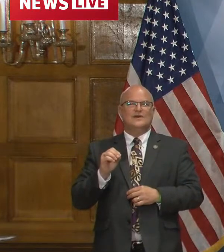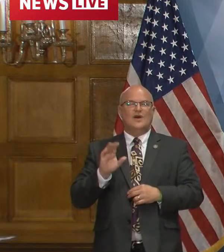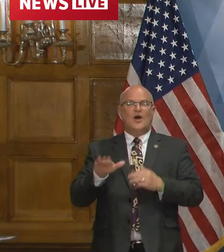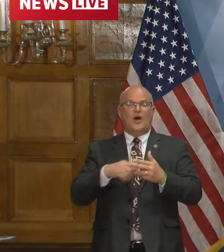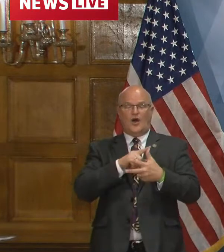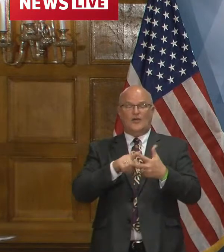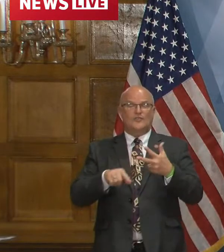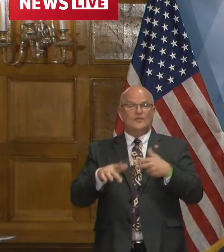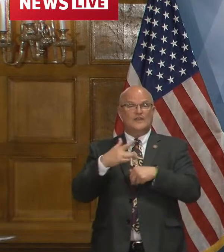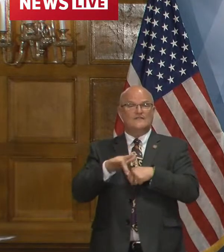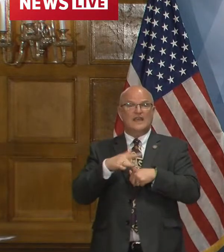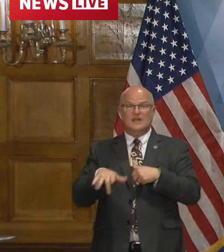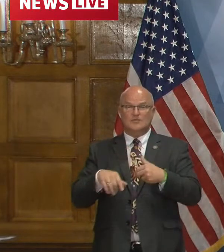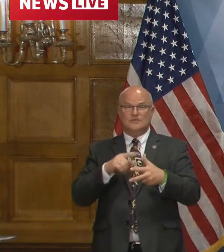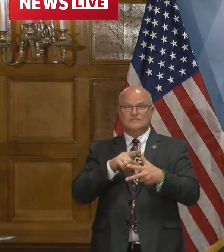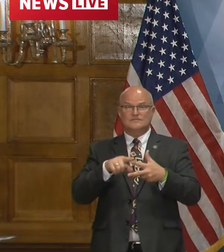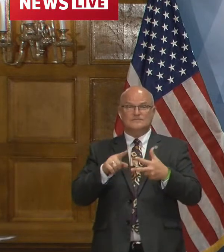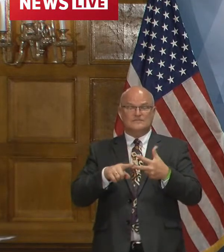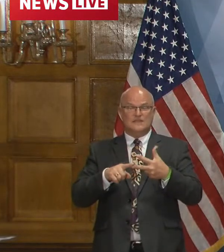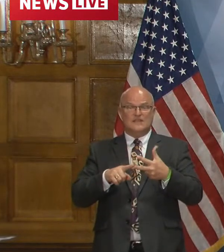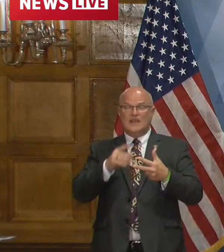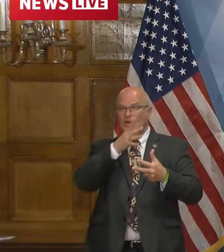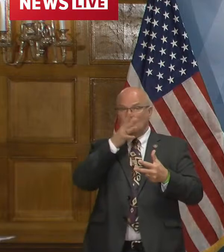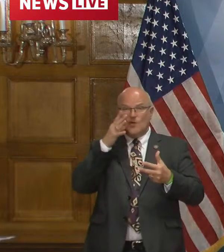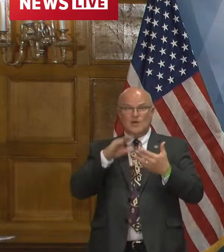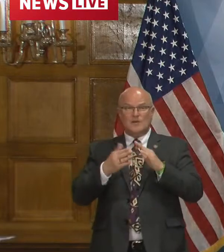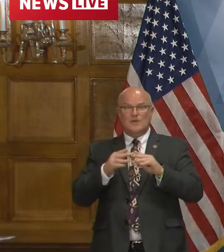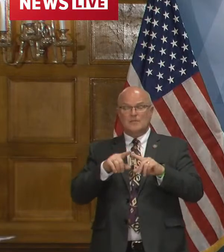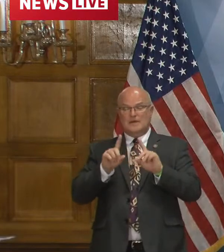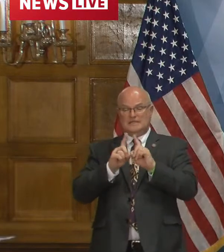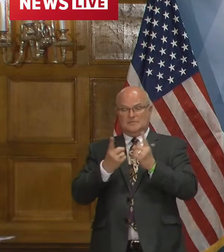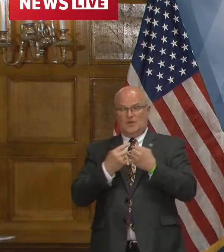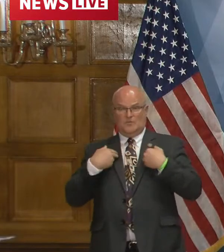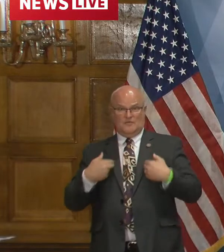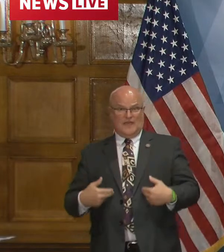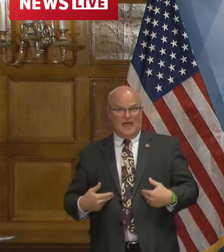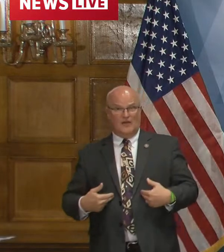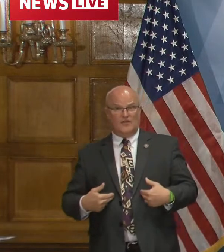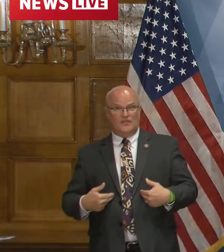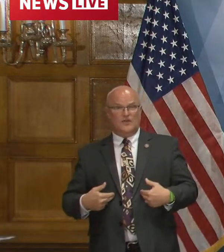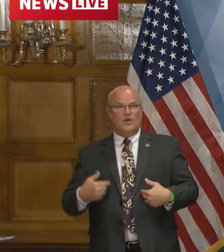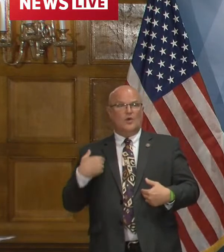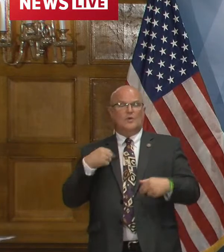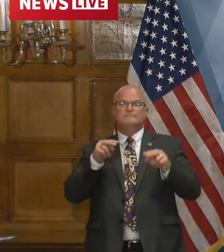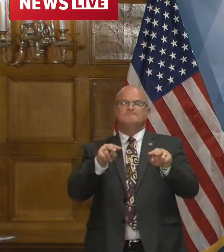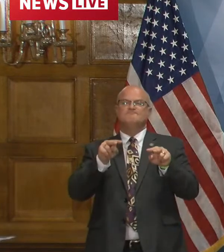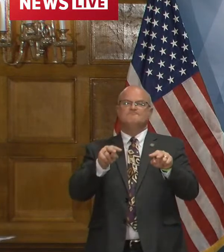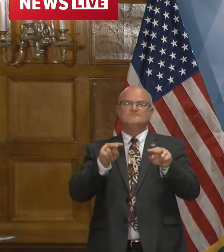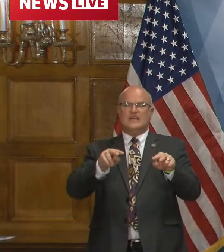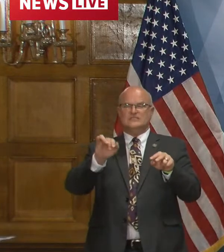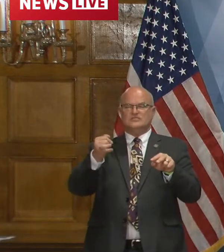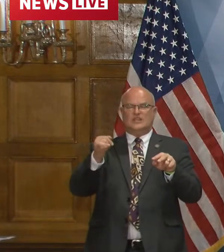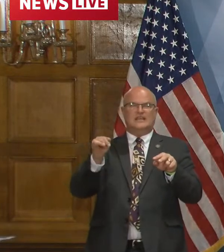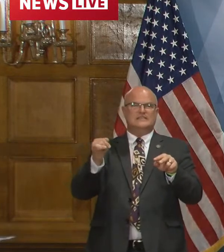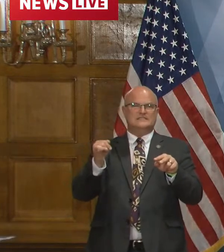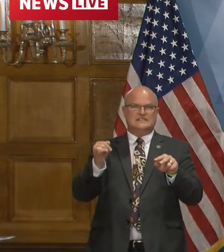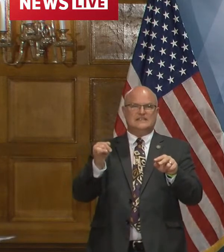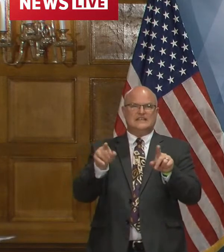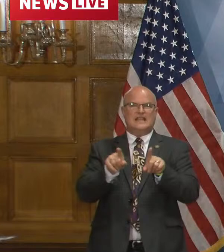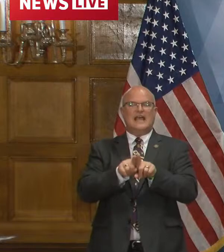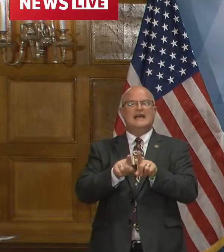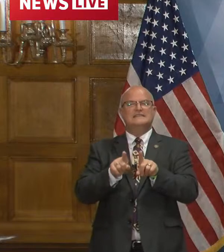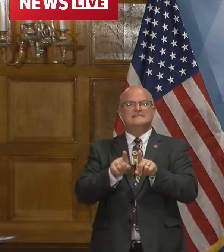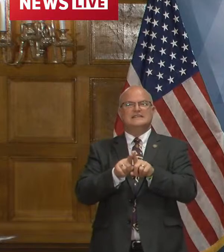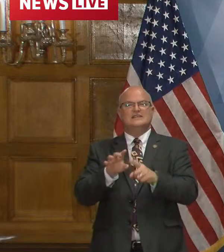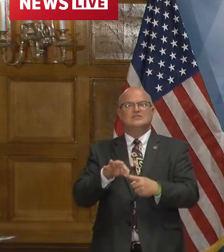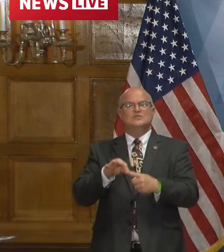all 3 are available in the rural communities, but from a Department of Health standpoint, we look at that Janssen vaccine